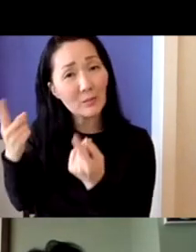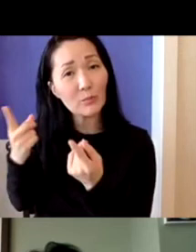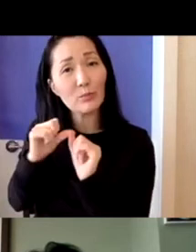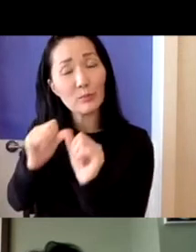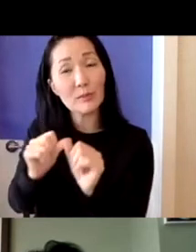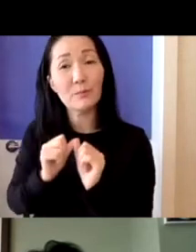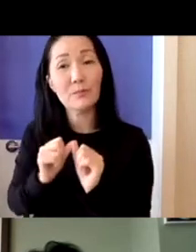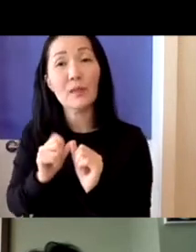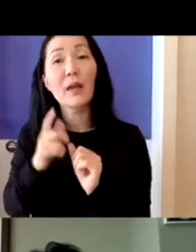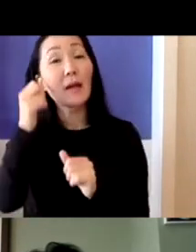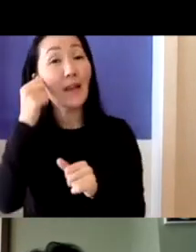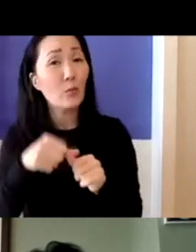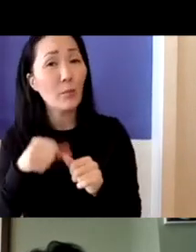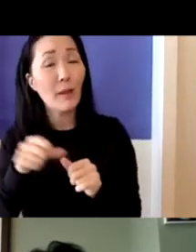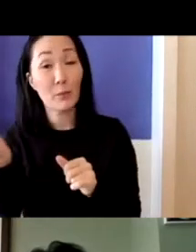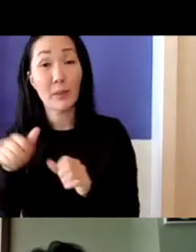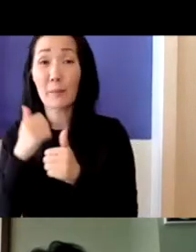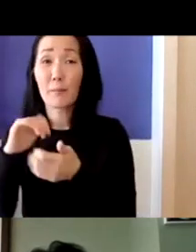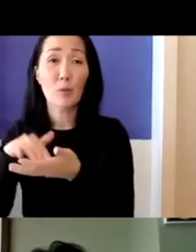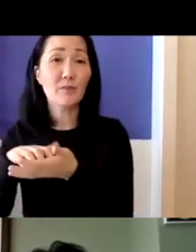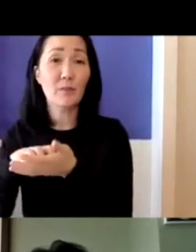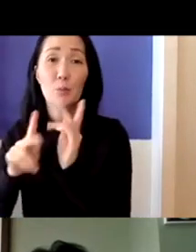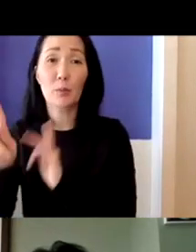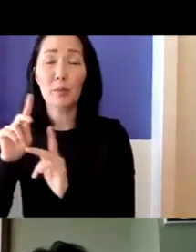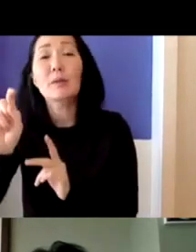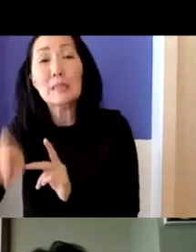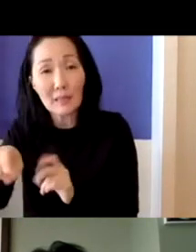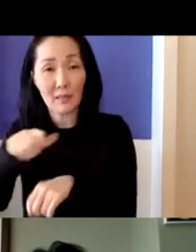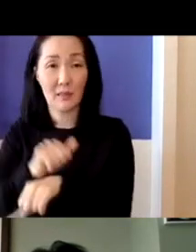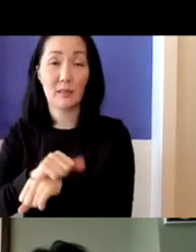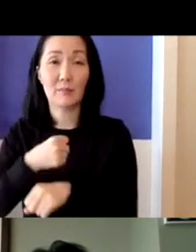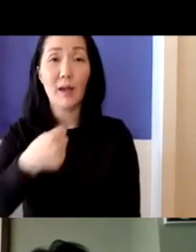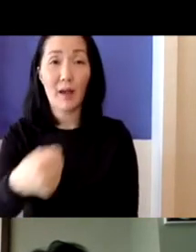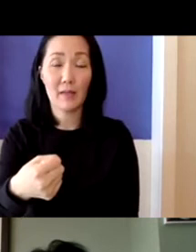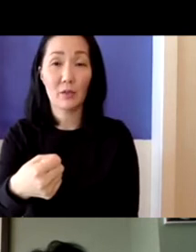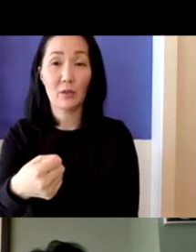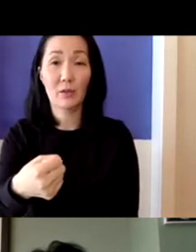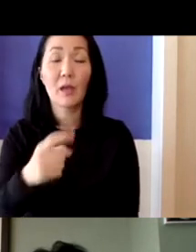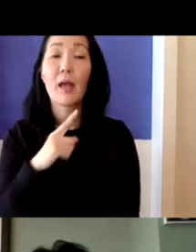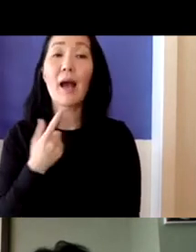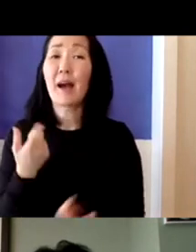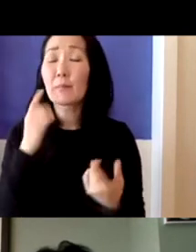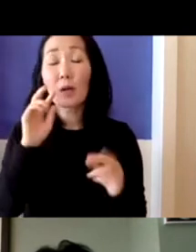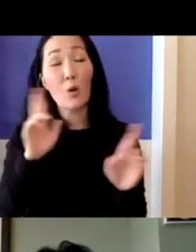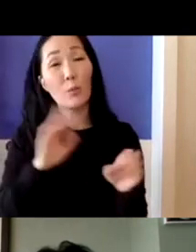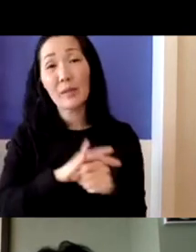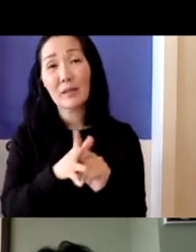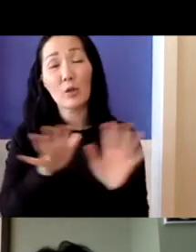vulnerable that need the employment. I really think, like you say, coming out of this with more compassion. I know there's a lot of backlash right